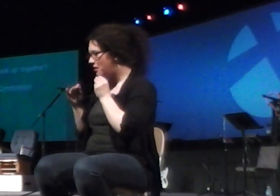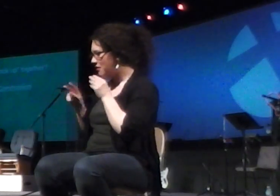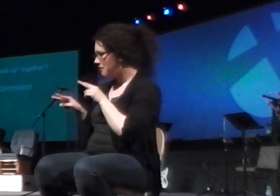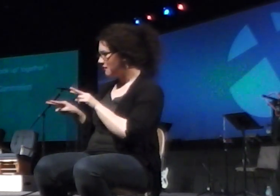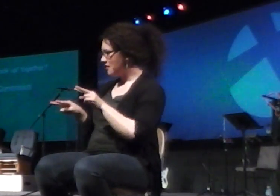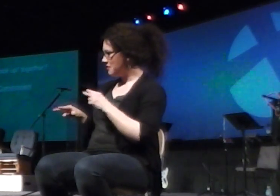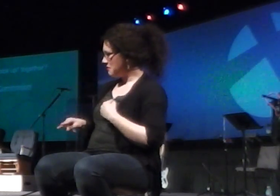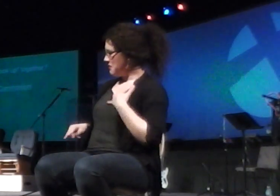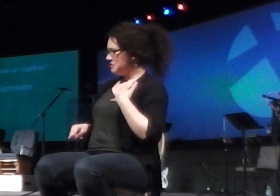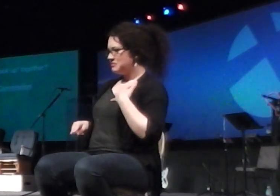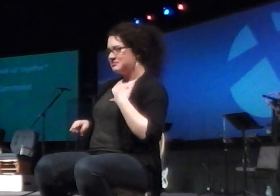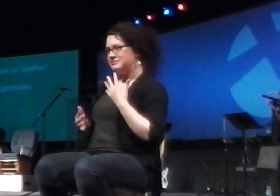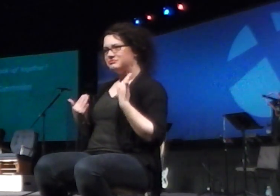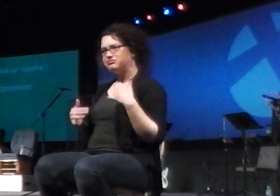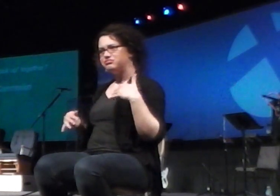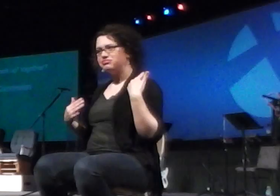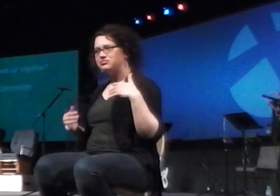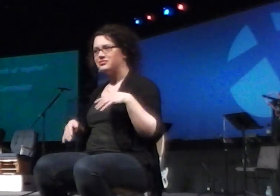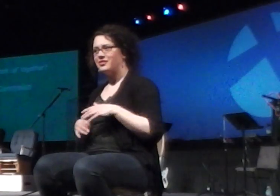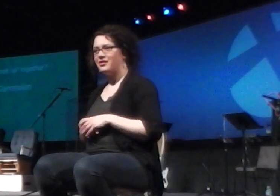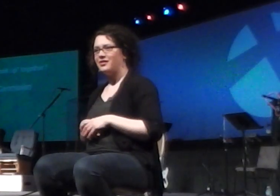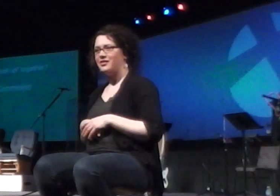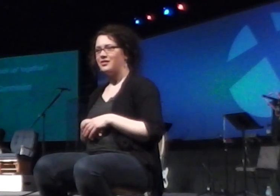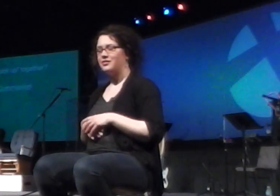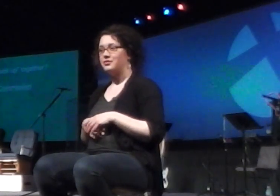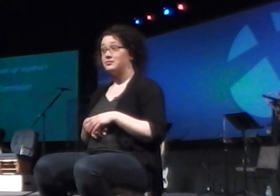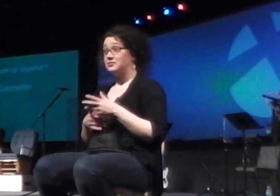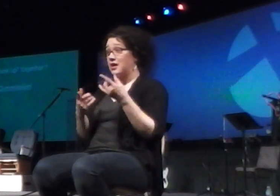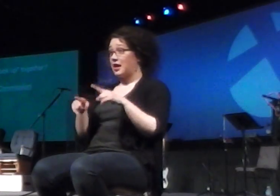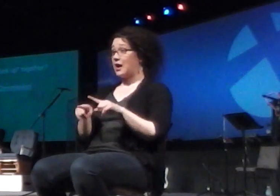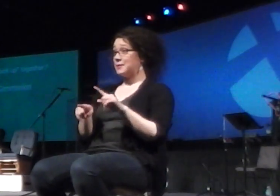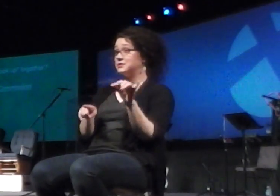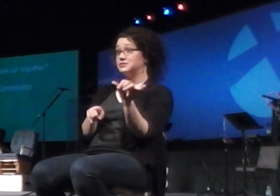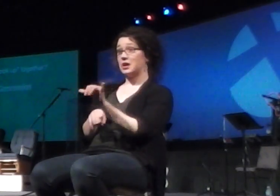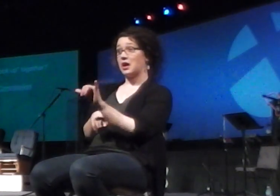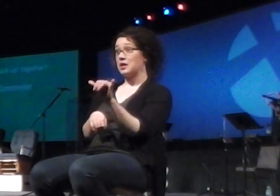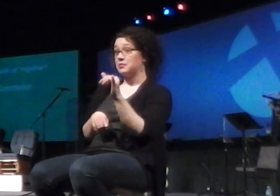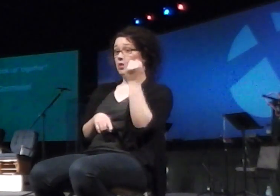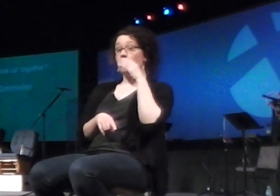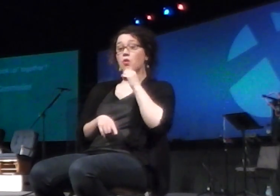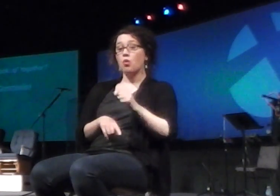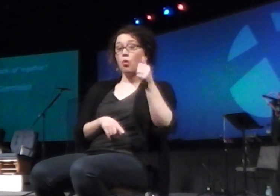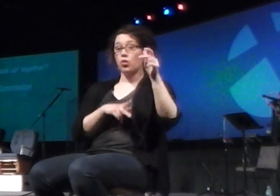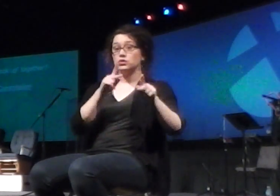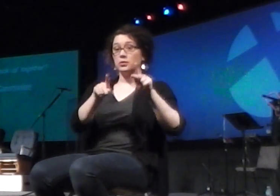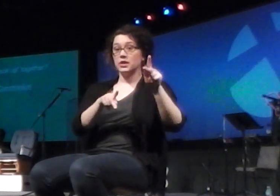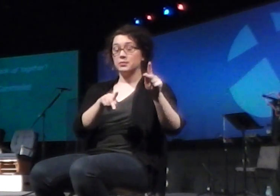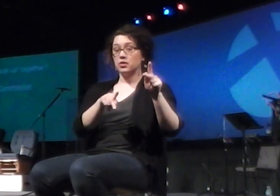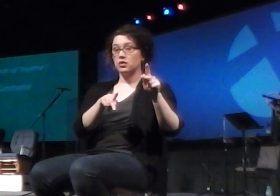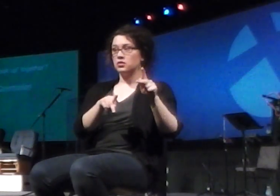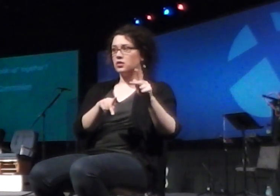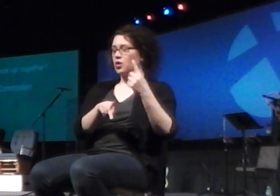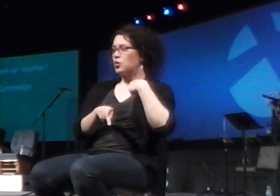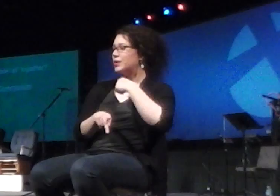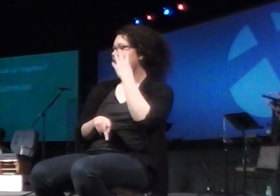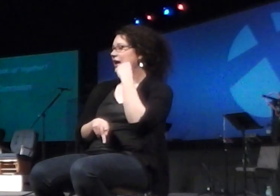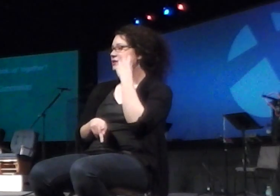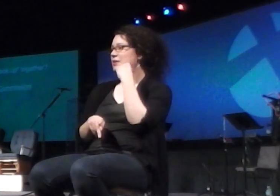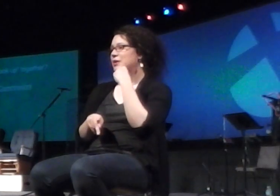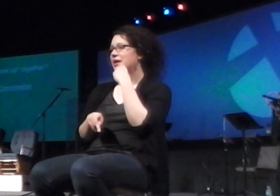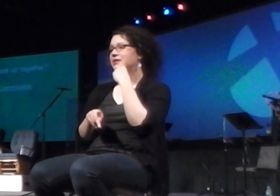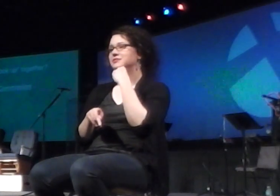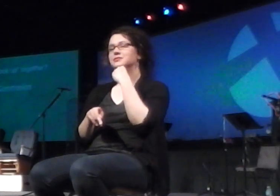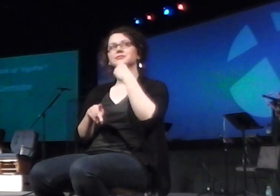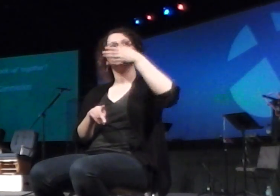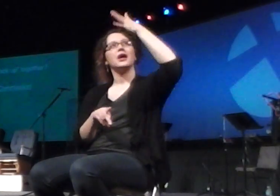I think a lot of times that's what happens is if the older generation can see that, we get to experience the things of God again in a fresh way